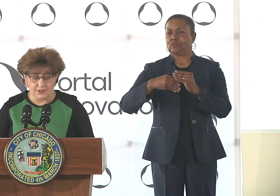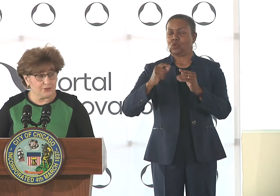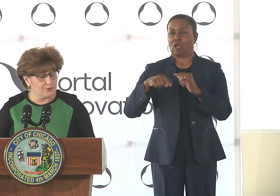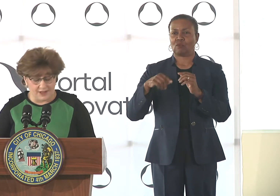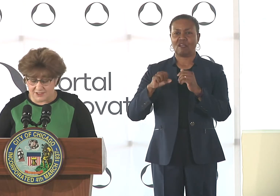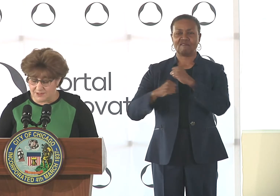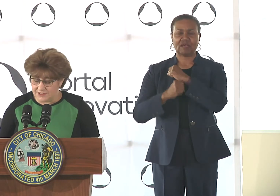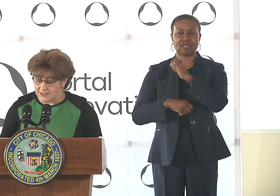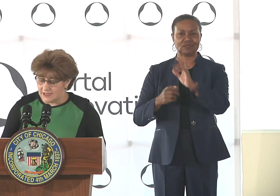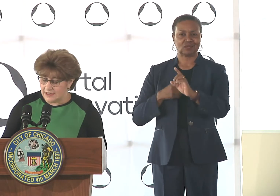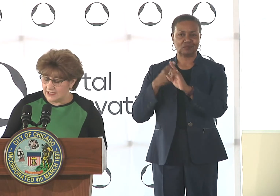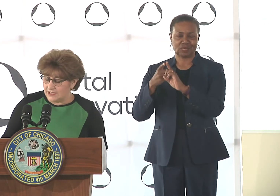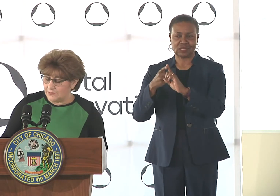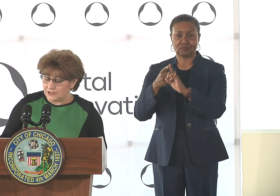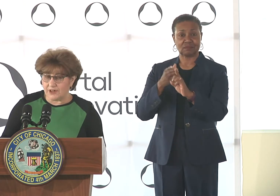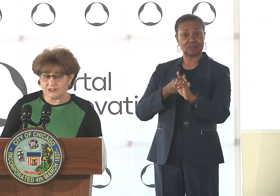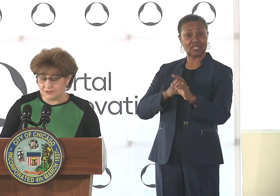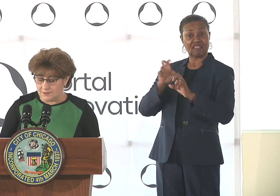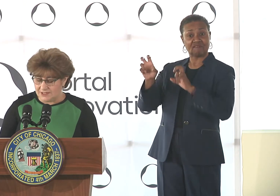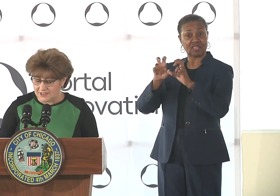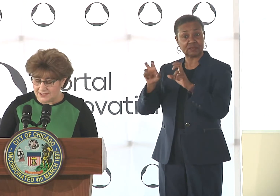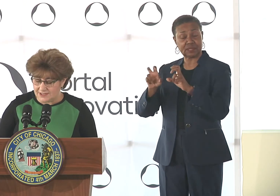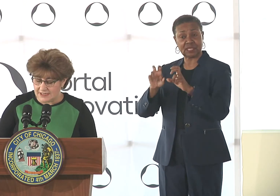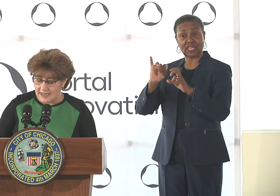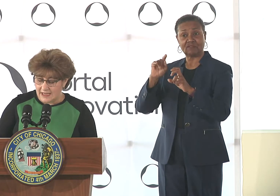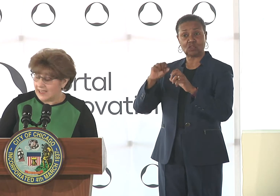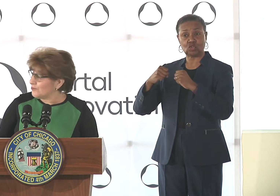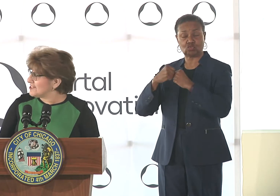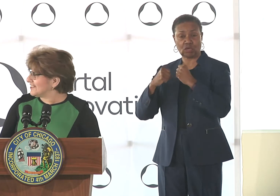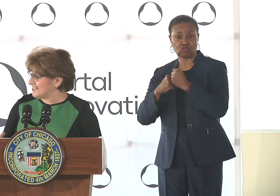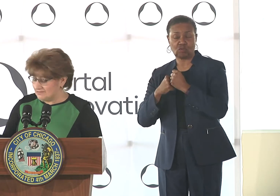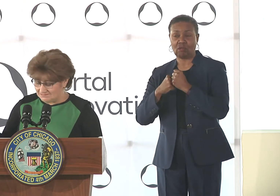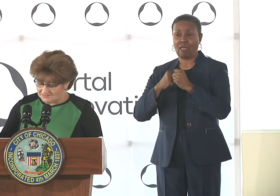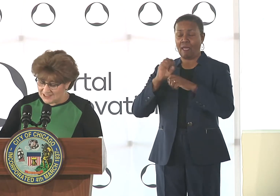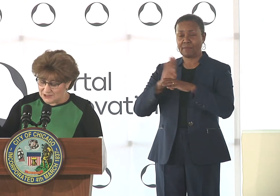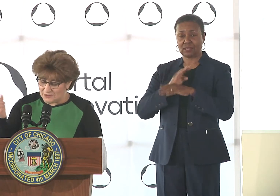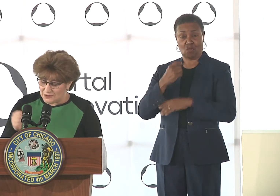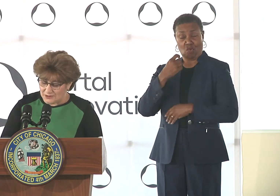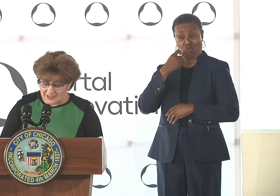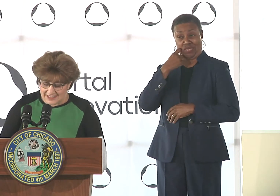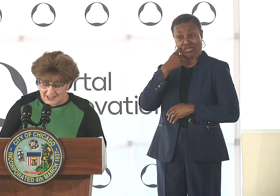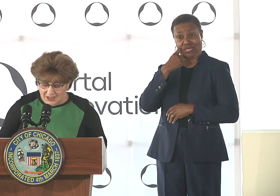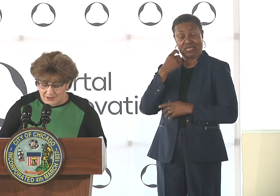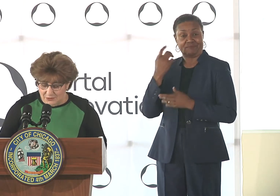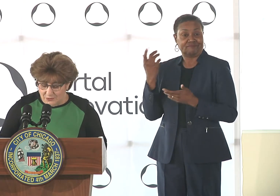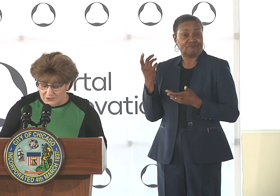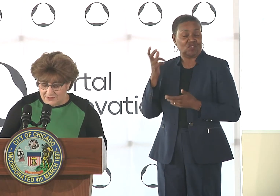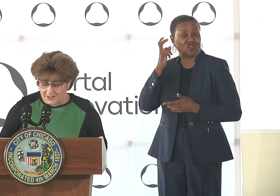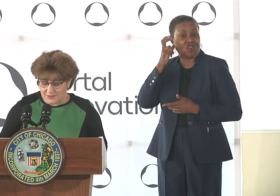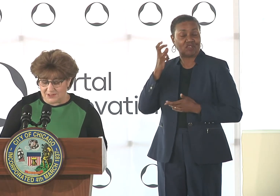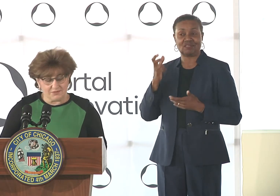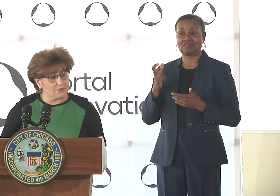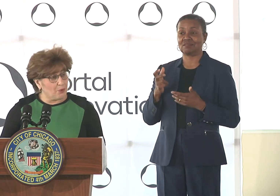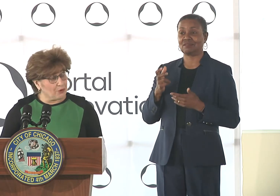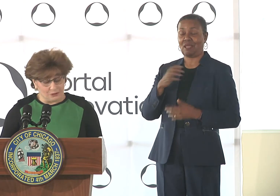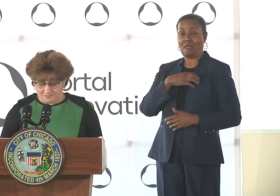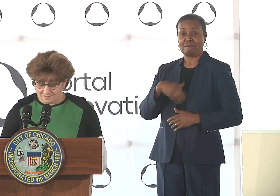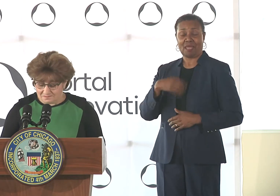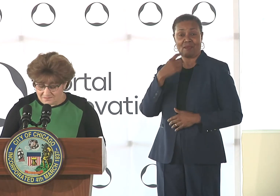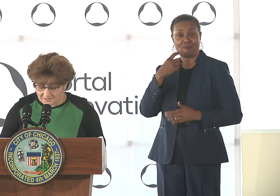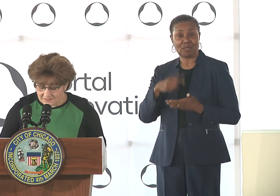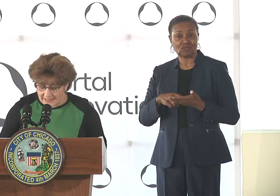mission through investments in infrastructure and businesses, and recently, as you've heard, made our first investment in